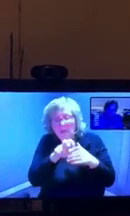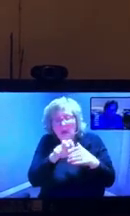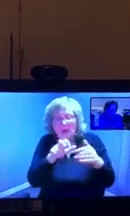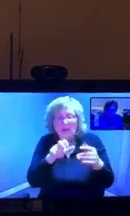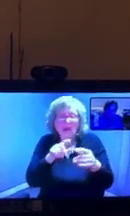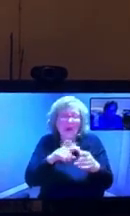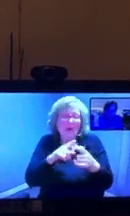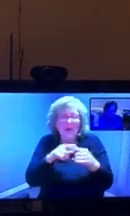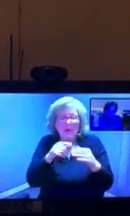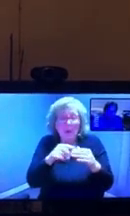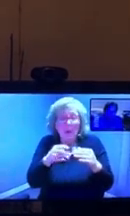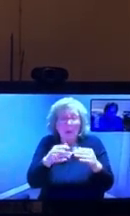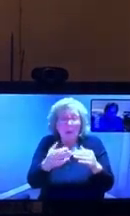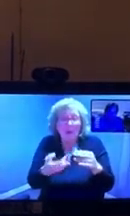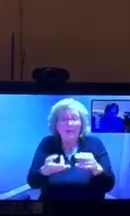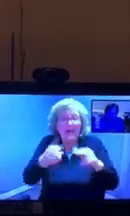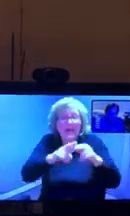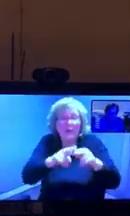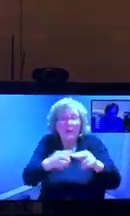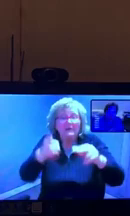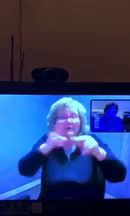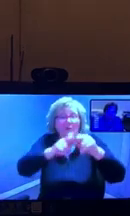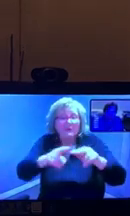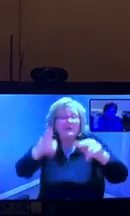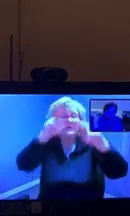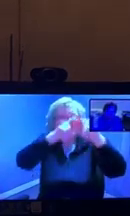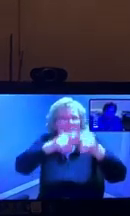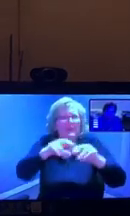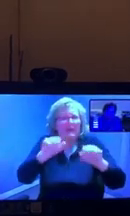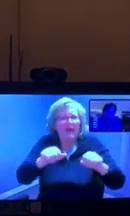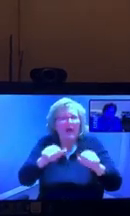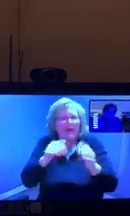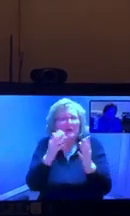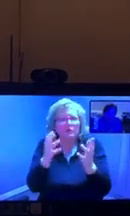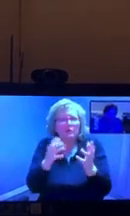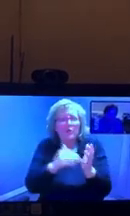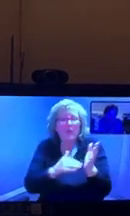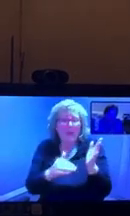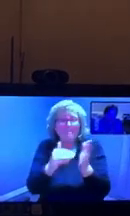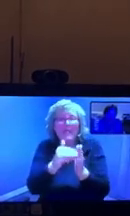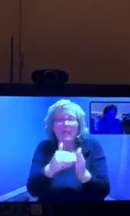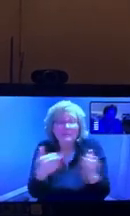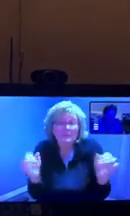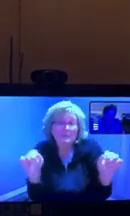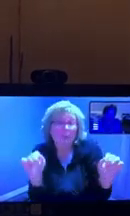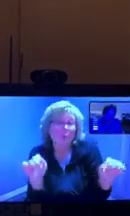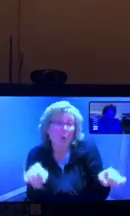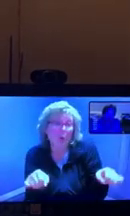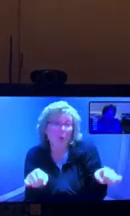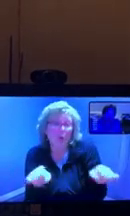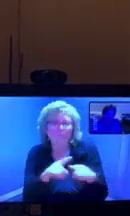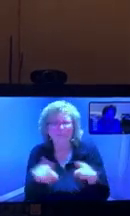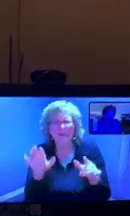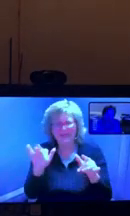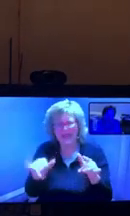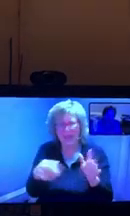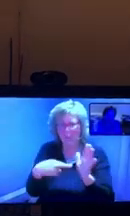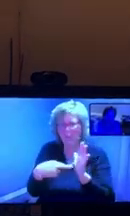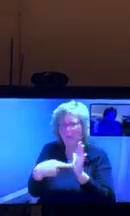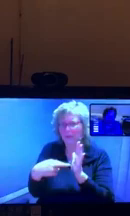into the thousands and thousands, and yes, it could go on beyond that, into the millions. But the point is, that will all be representative of your